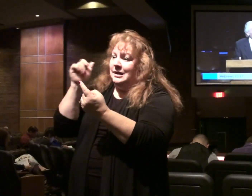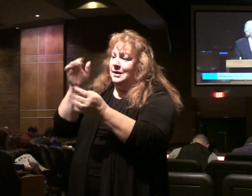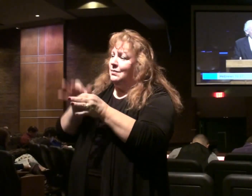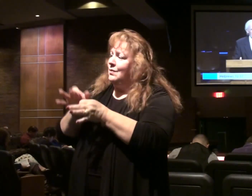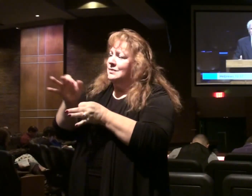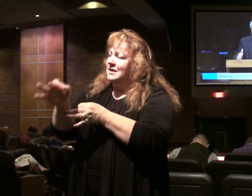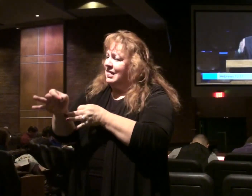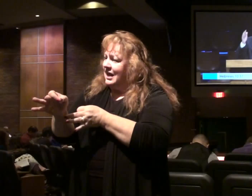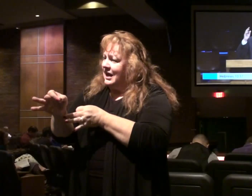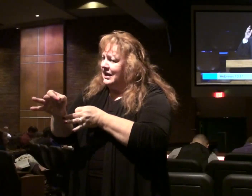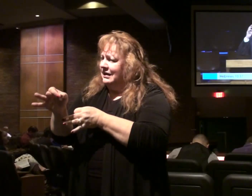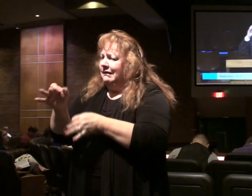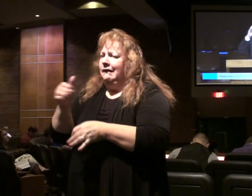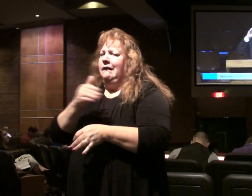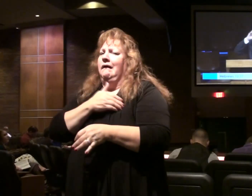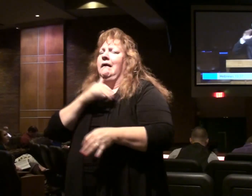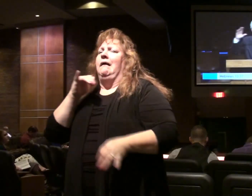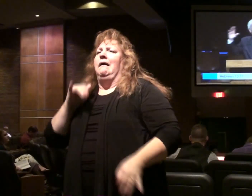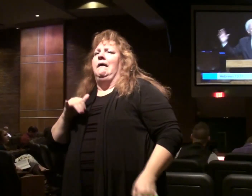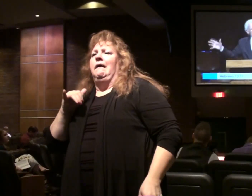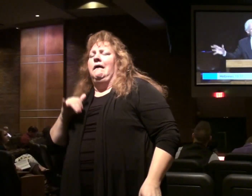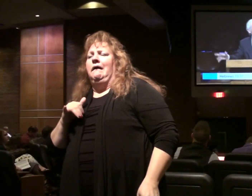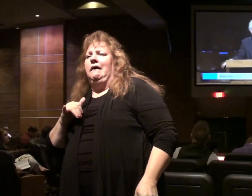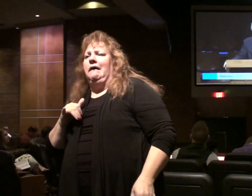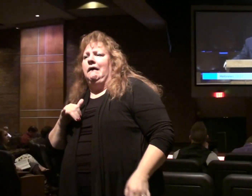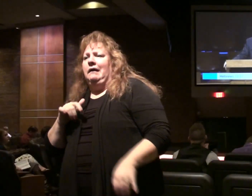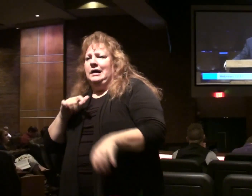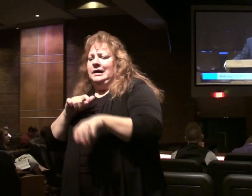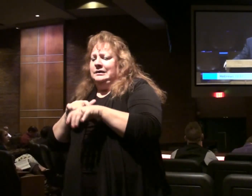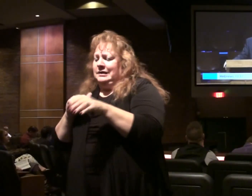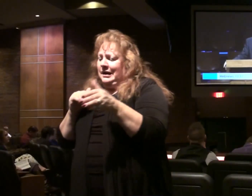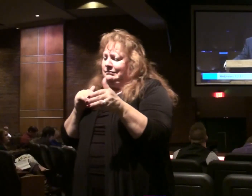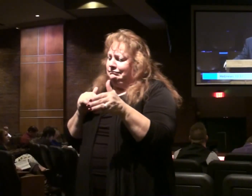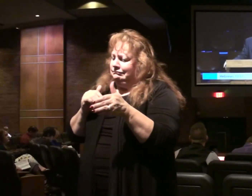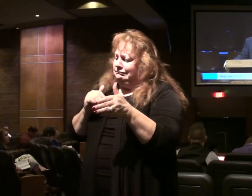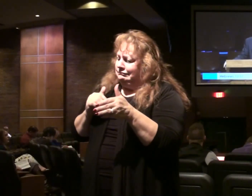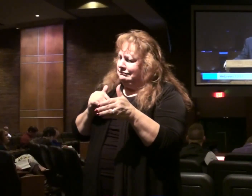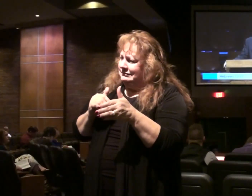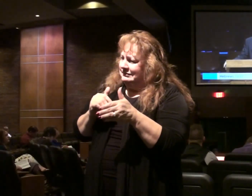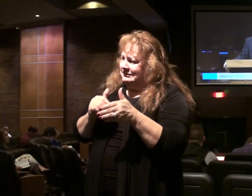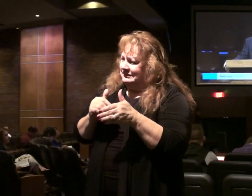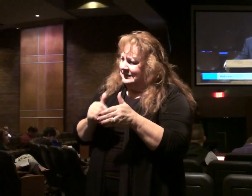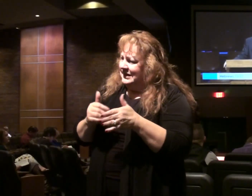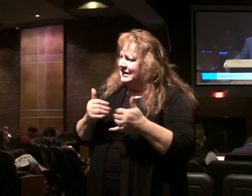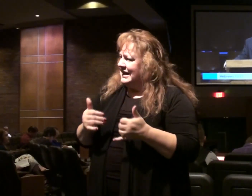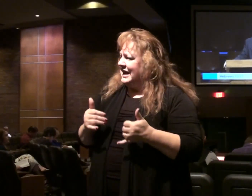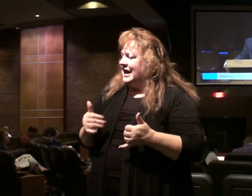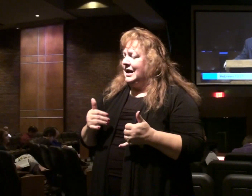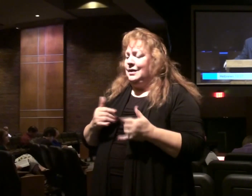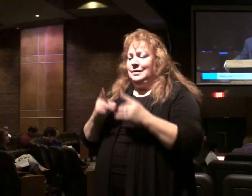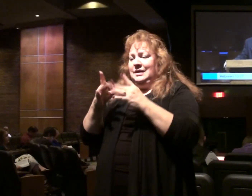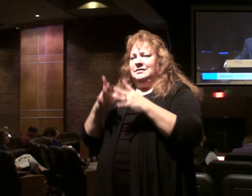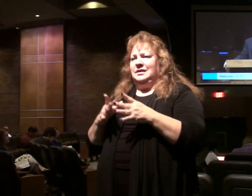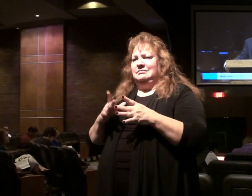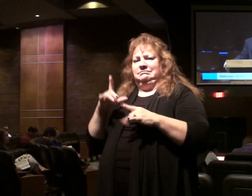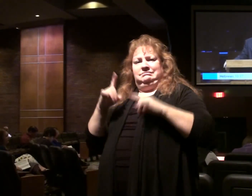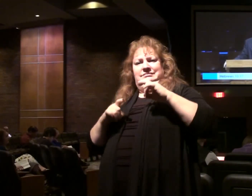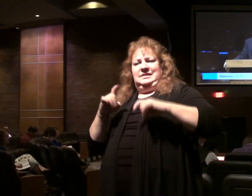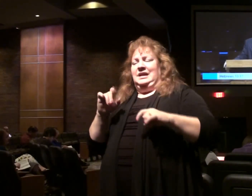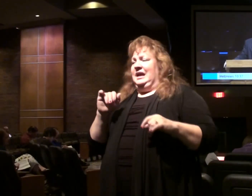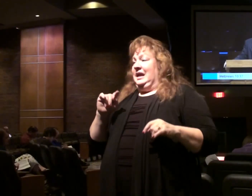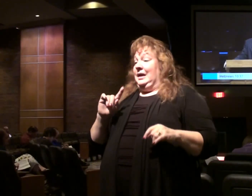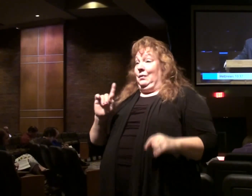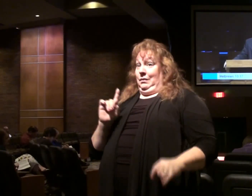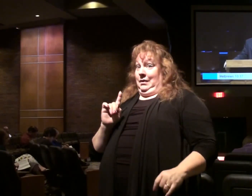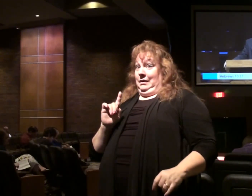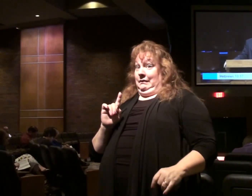delay. Reminder, you know, it's getting to be a time now. I mean, the disciples were asking in Acts chapter 1,